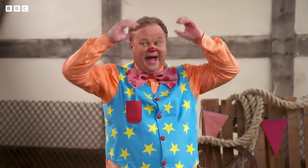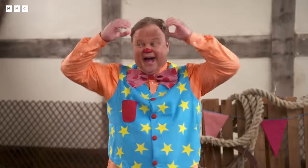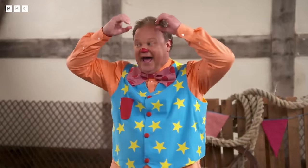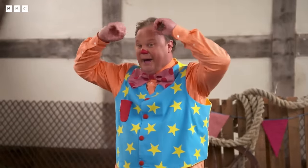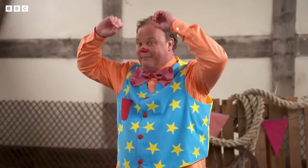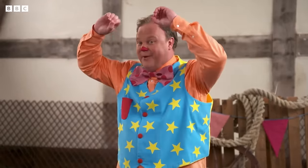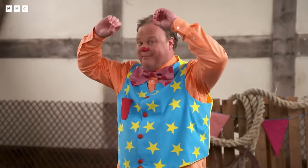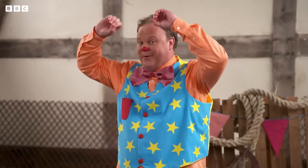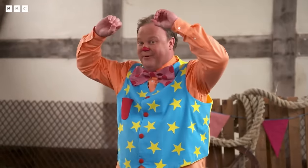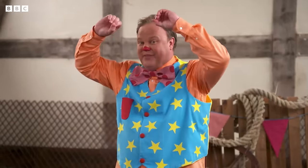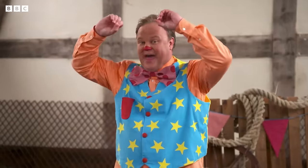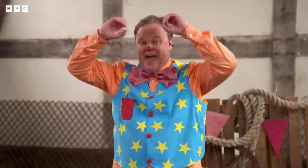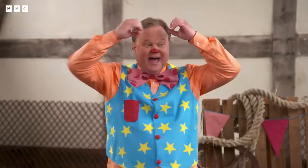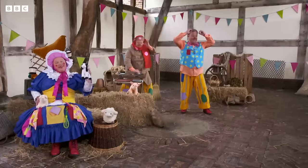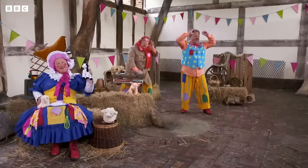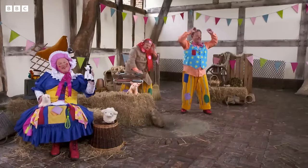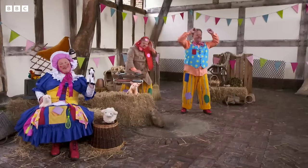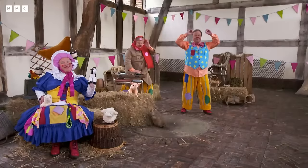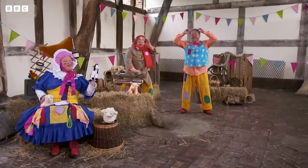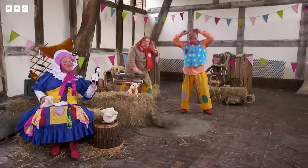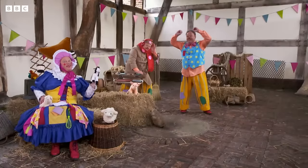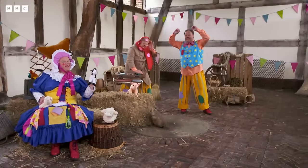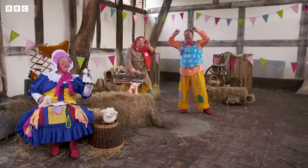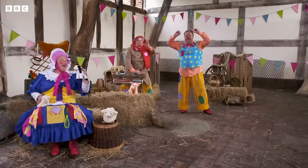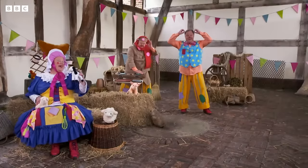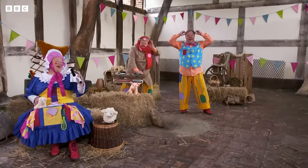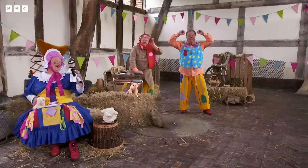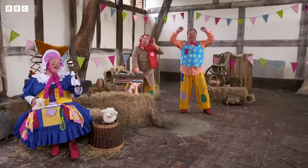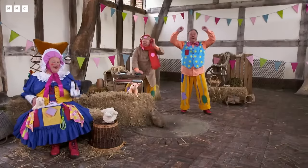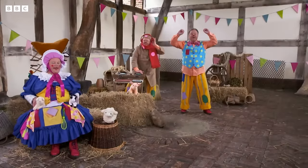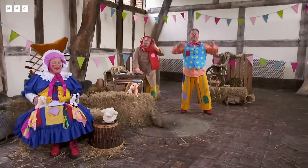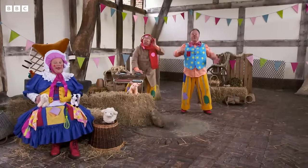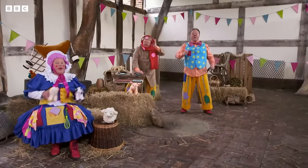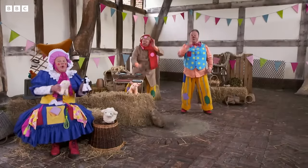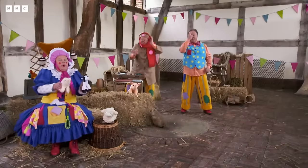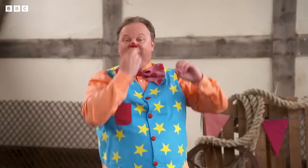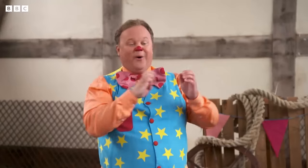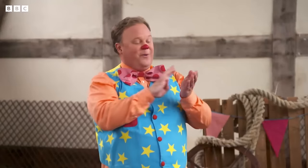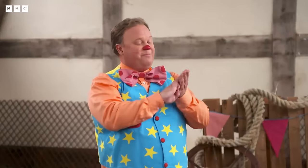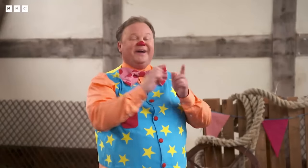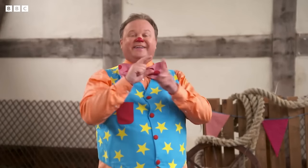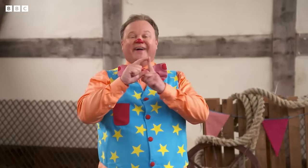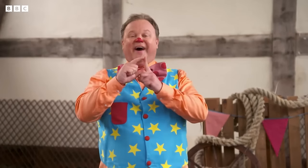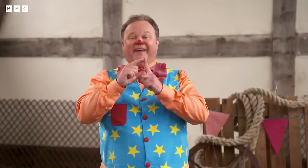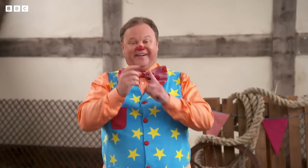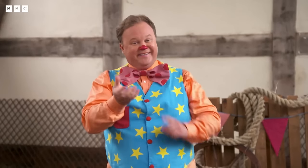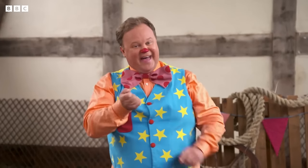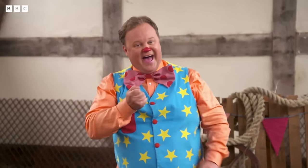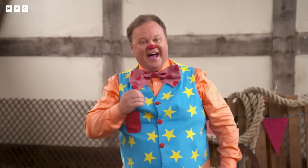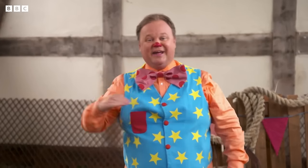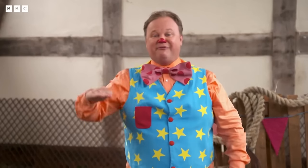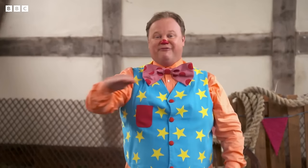here, a moo moo there, here a moo, there a moo, everywhere a moo moo. Old MacDonald had a